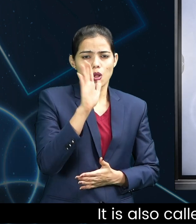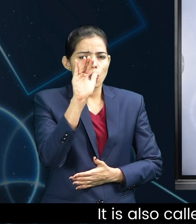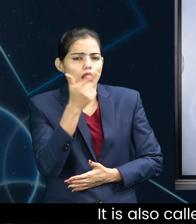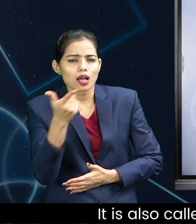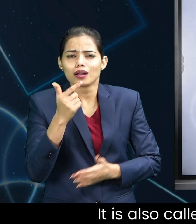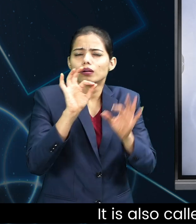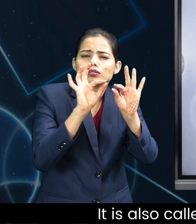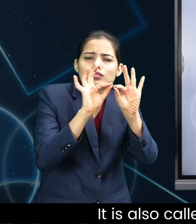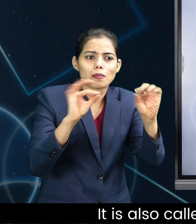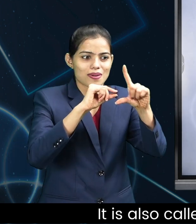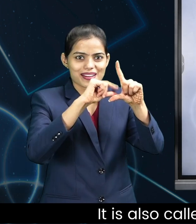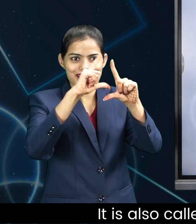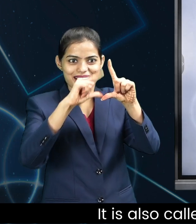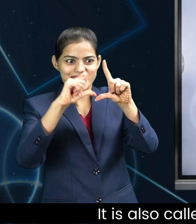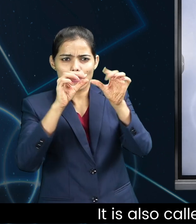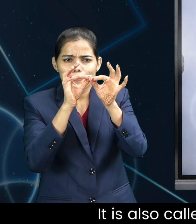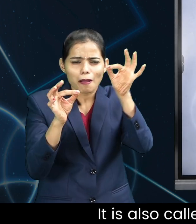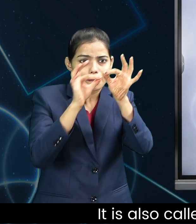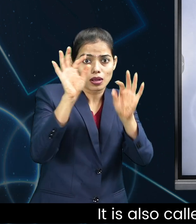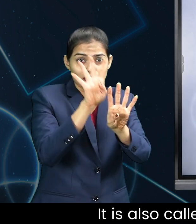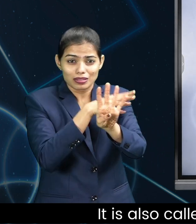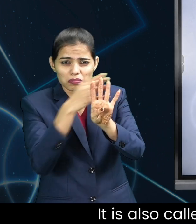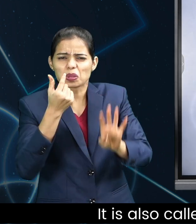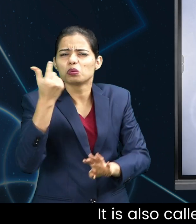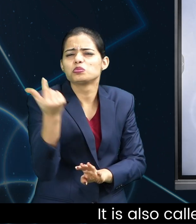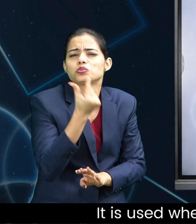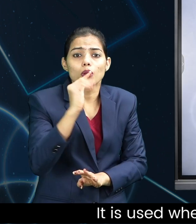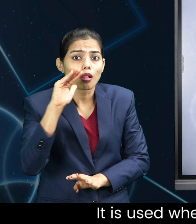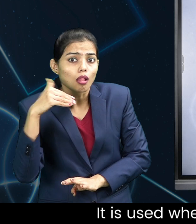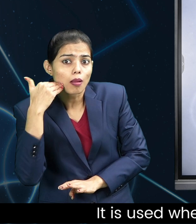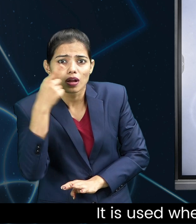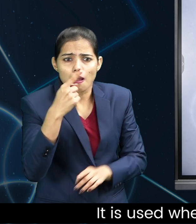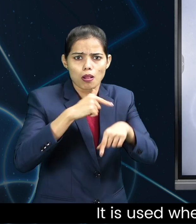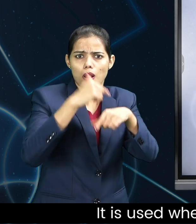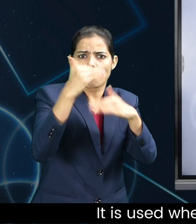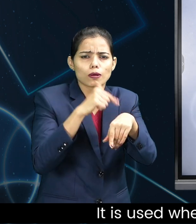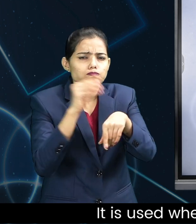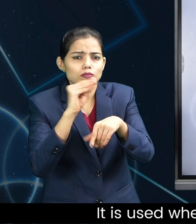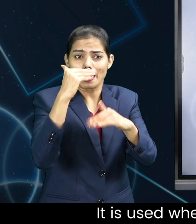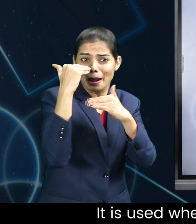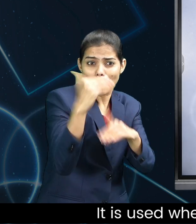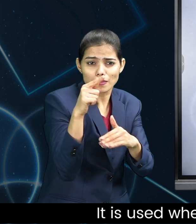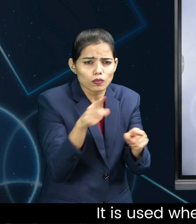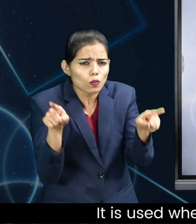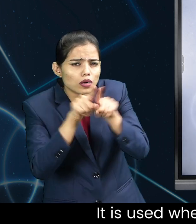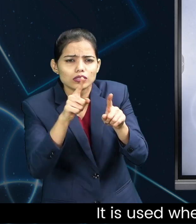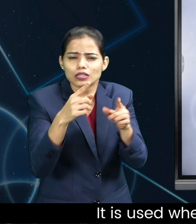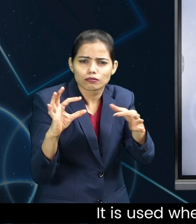It is also called a simple frequency distribution table. It is used when dealing with a relatively small data set